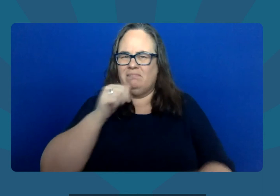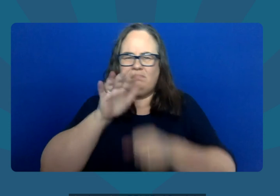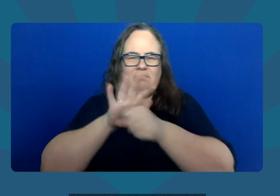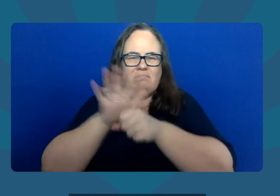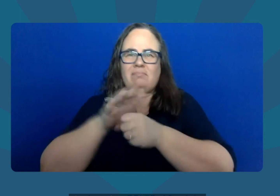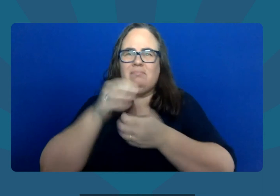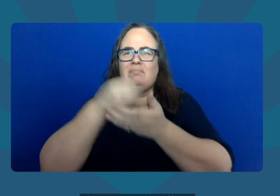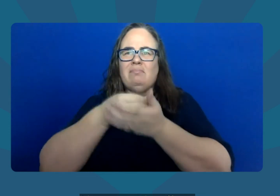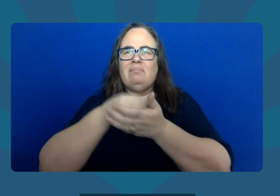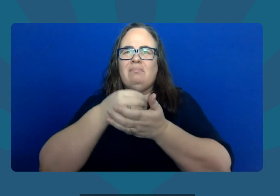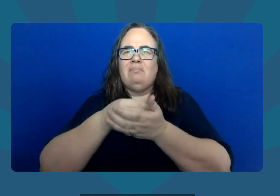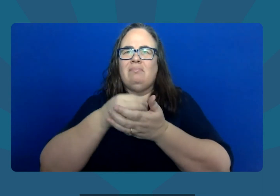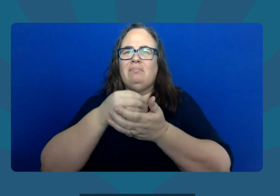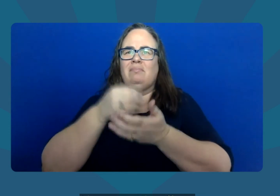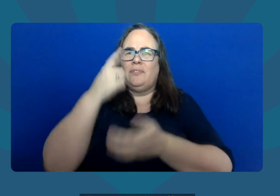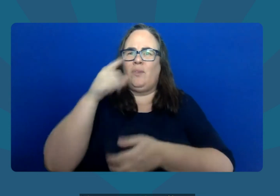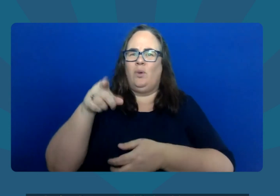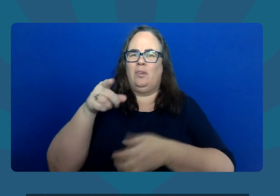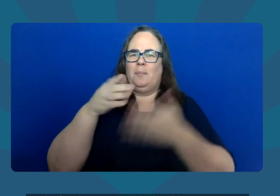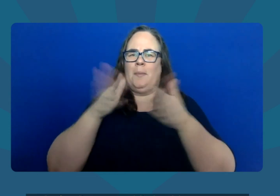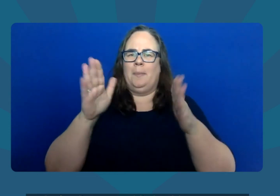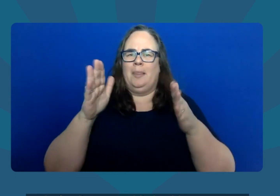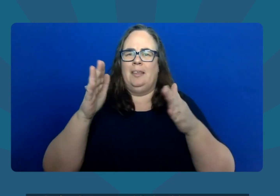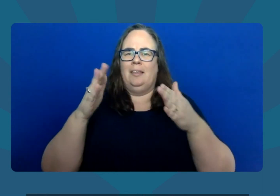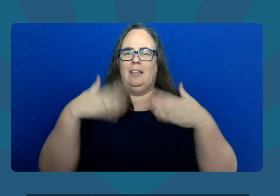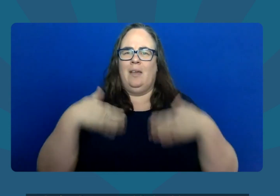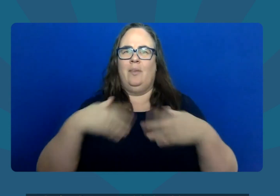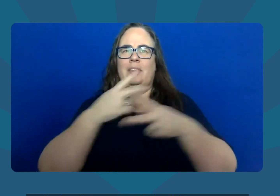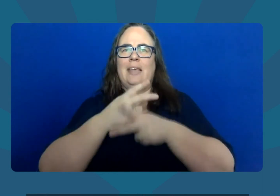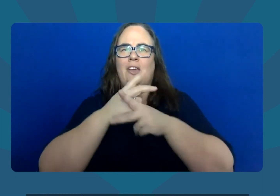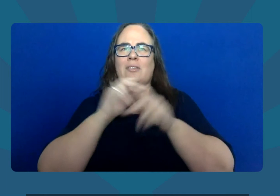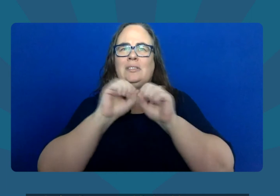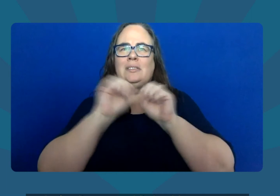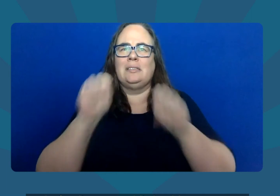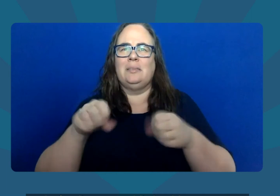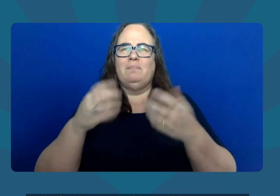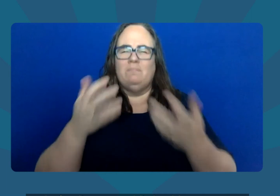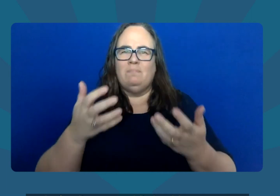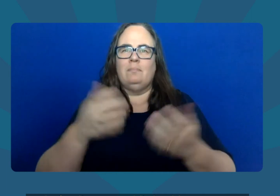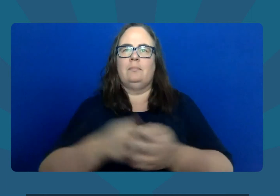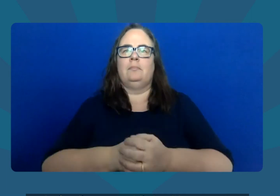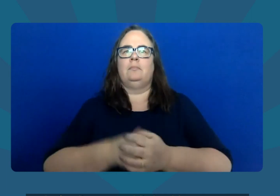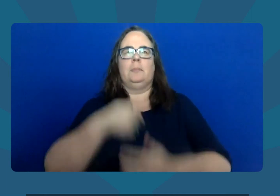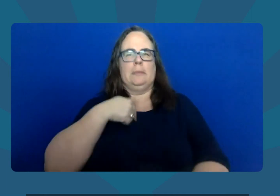crisis, I have seen the effects underfunding our public healthcare system.